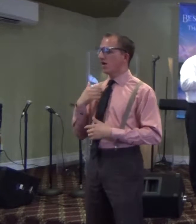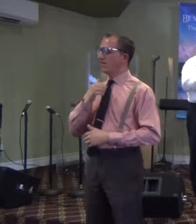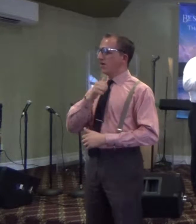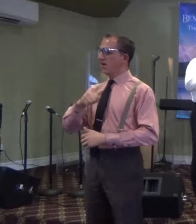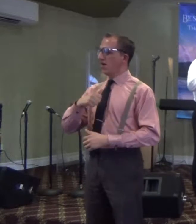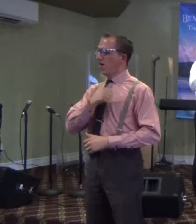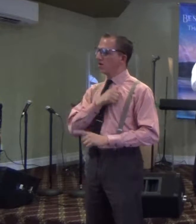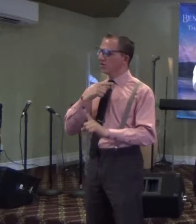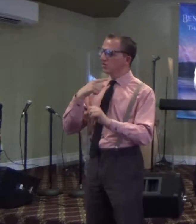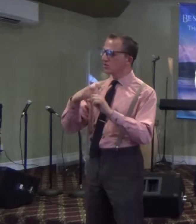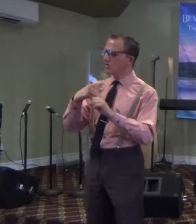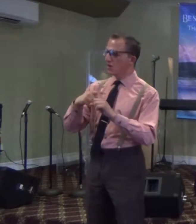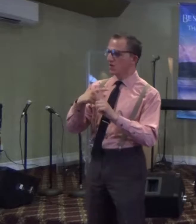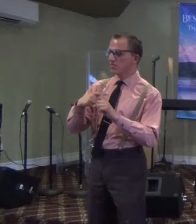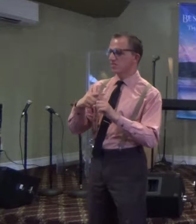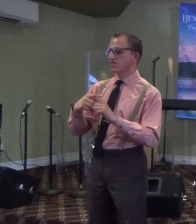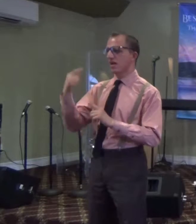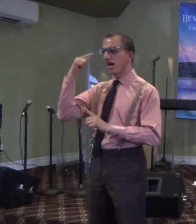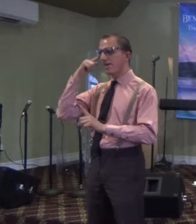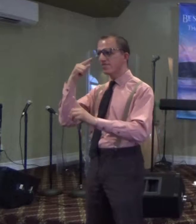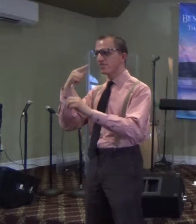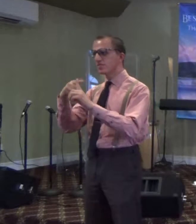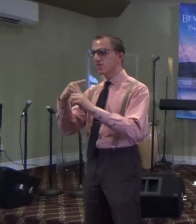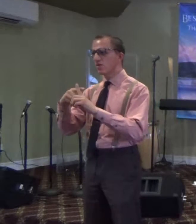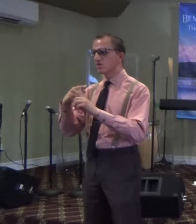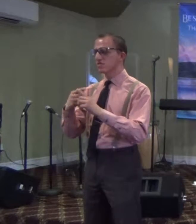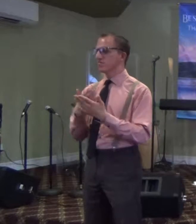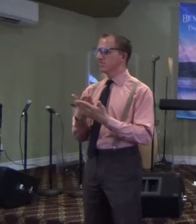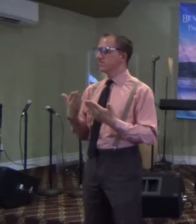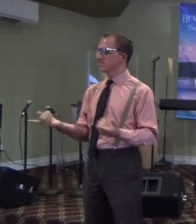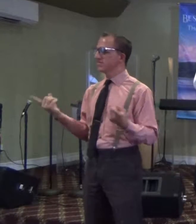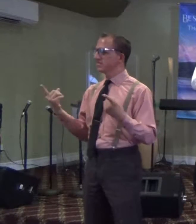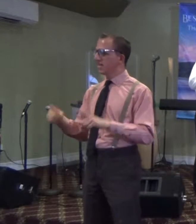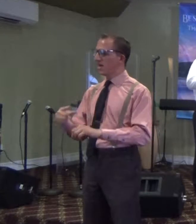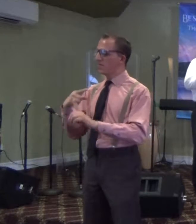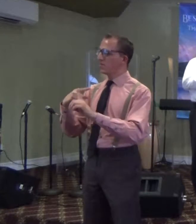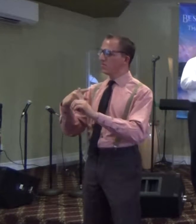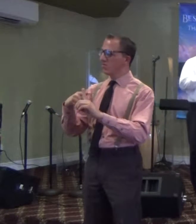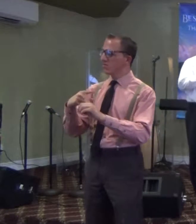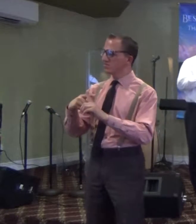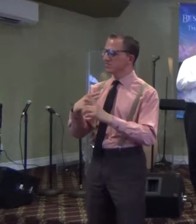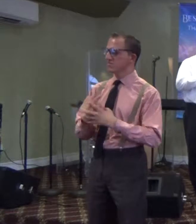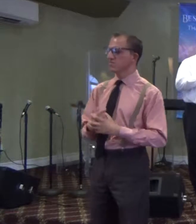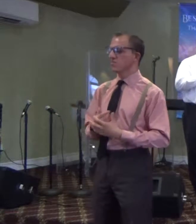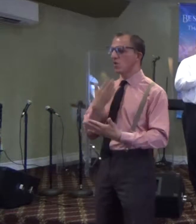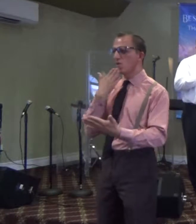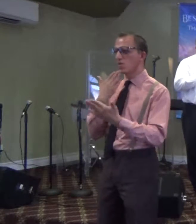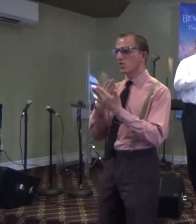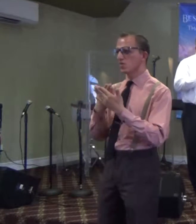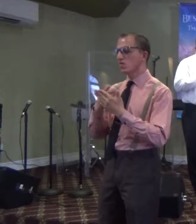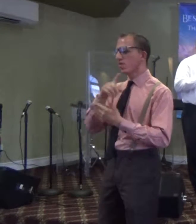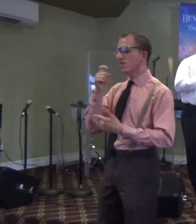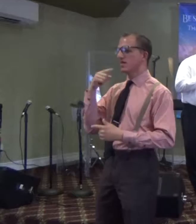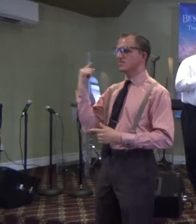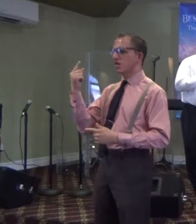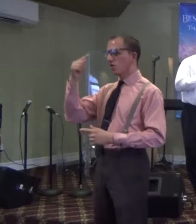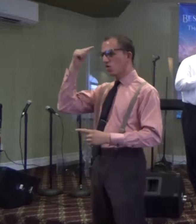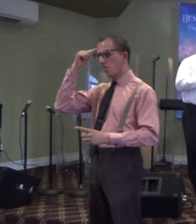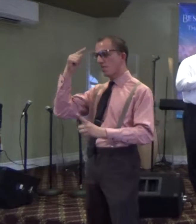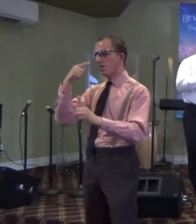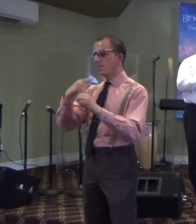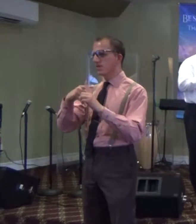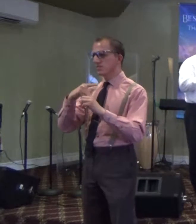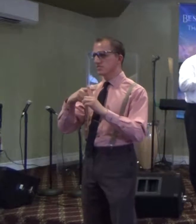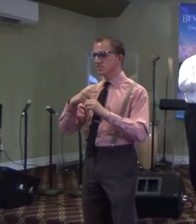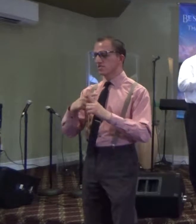actitud positiva or they believe by having a las positive attitude, cosas van a salir bien por sí solas. things are going to correct